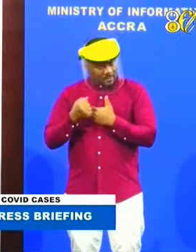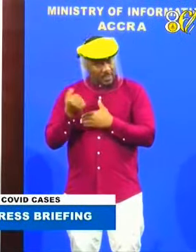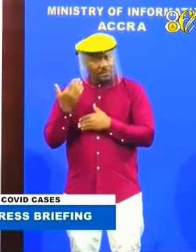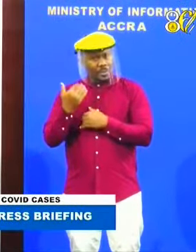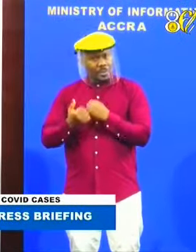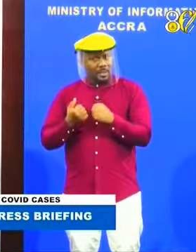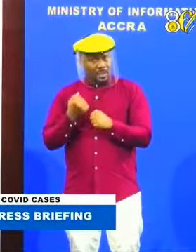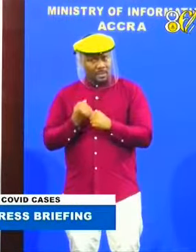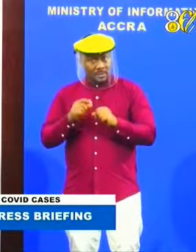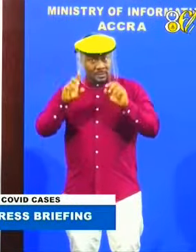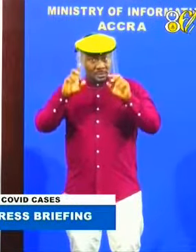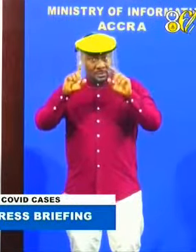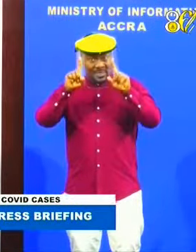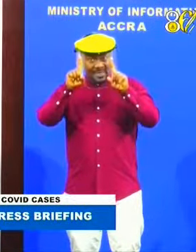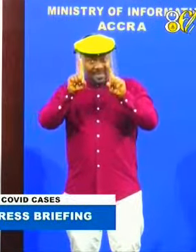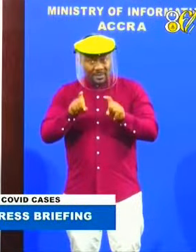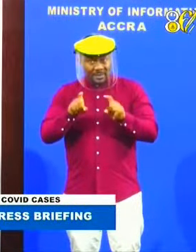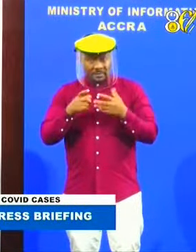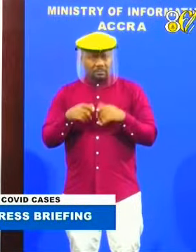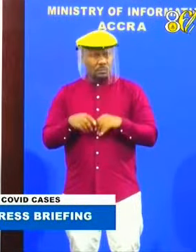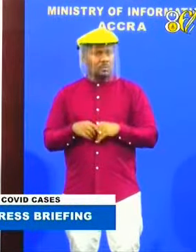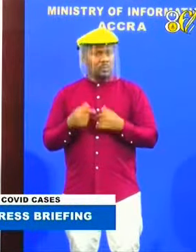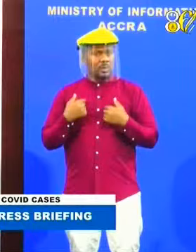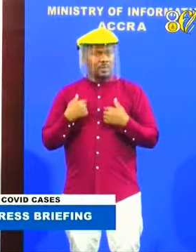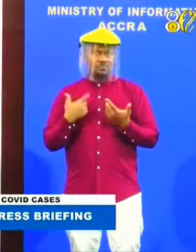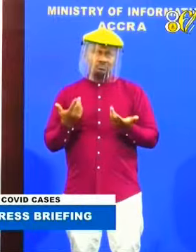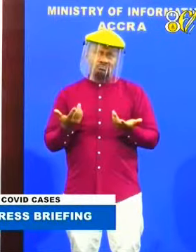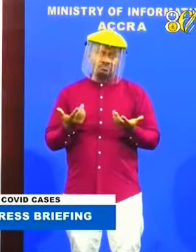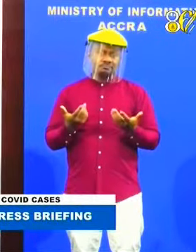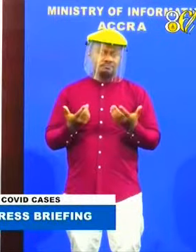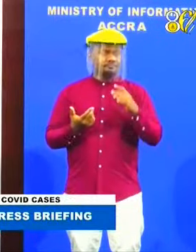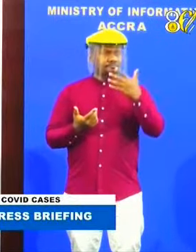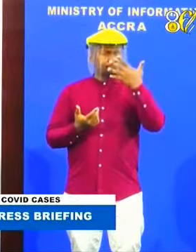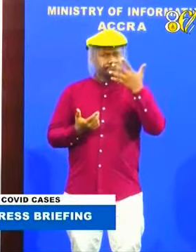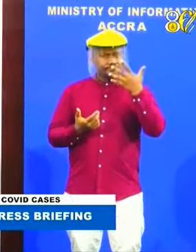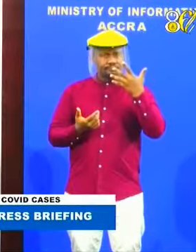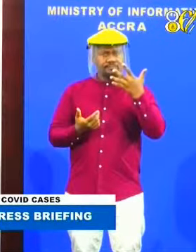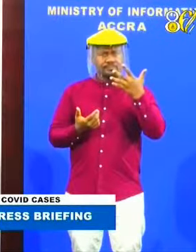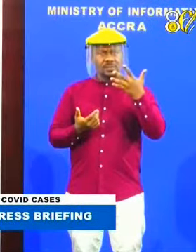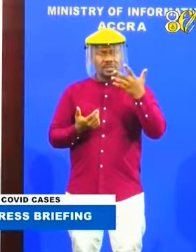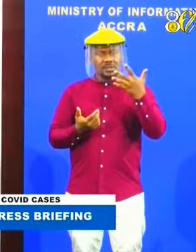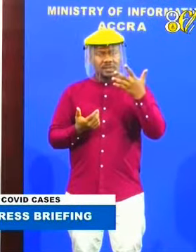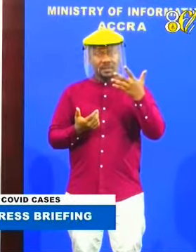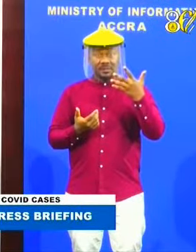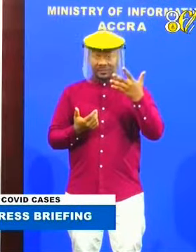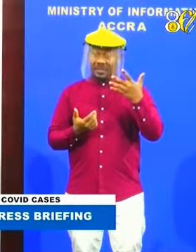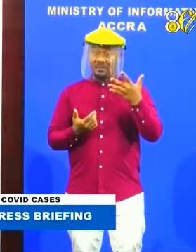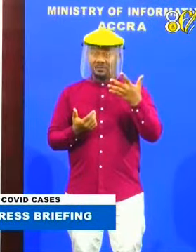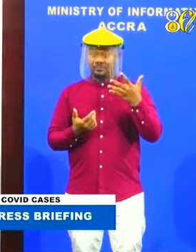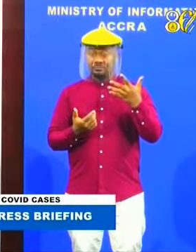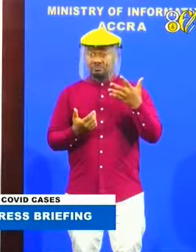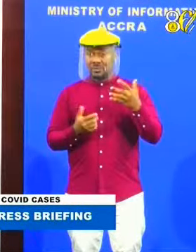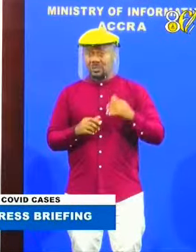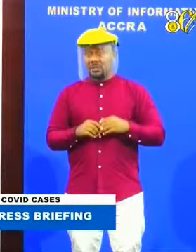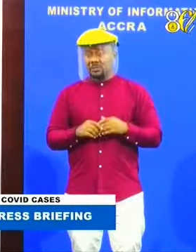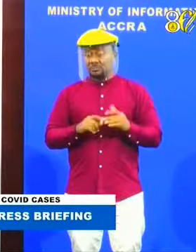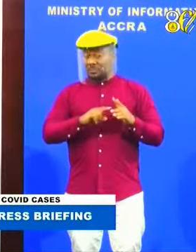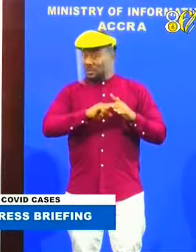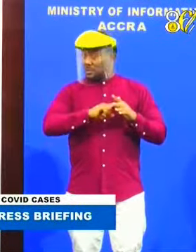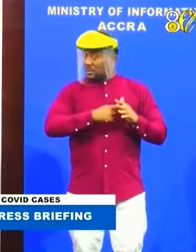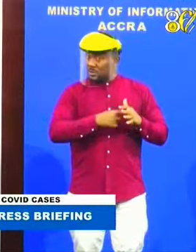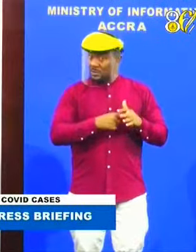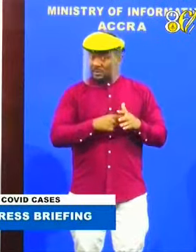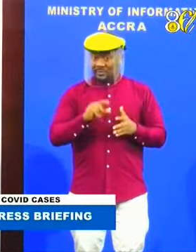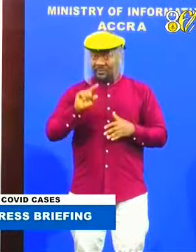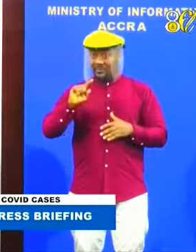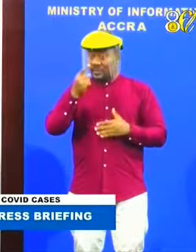year, we have conducted 5 such inspections. Normally, we should be conducting inspections every quarter. But when it first started on the